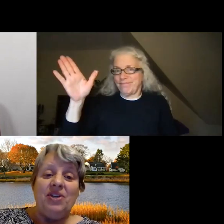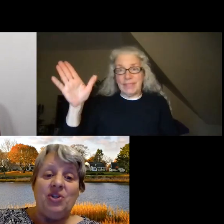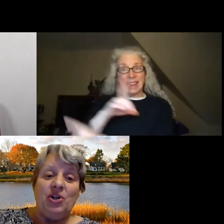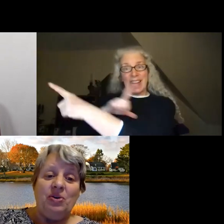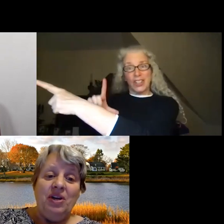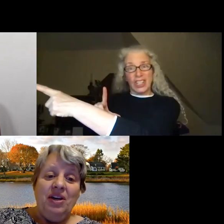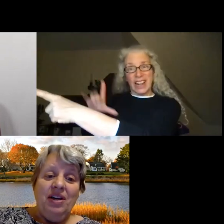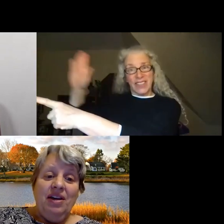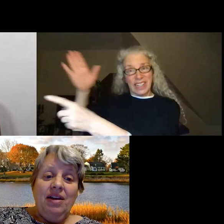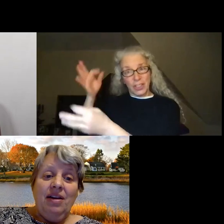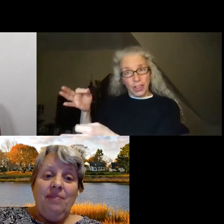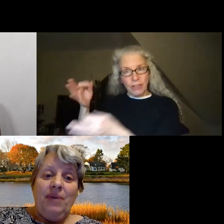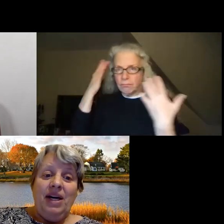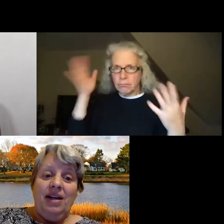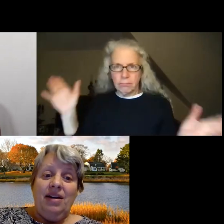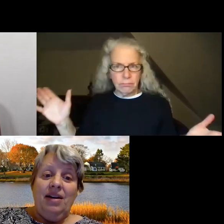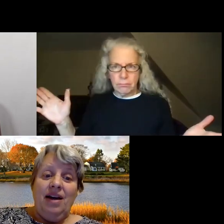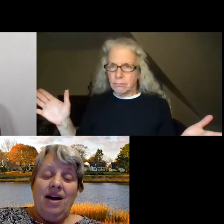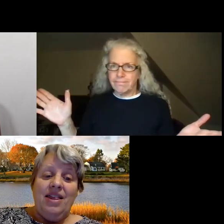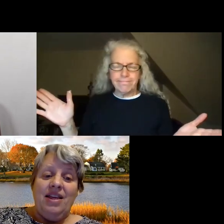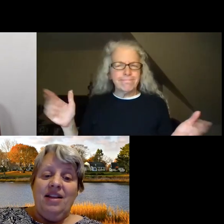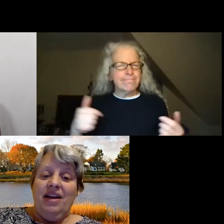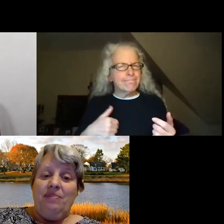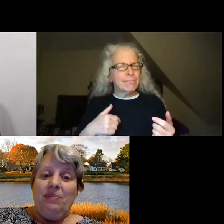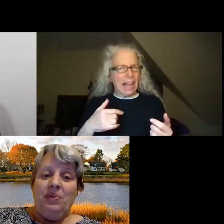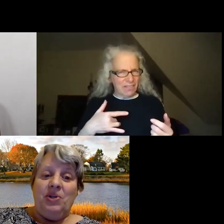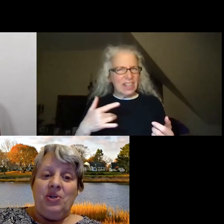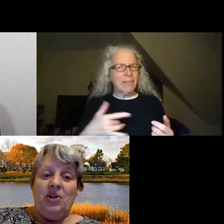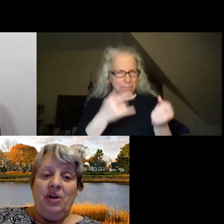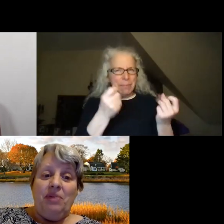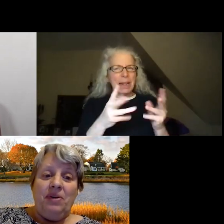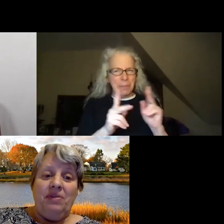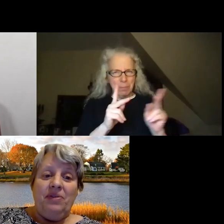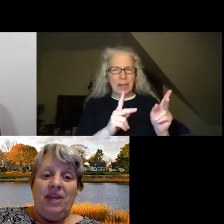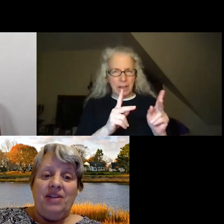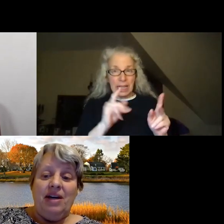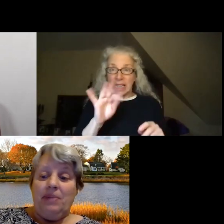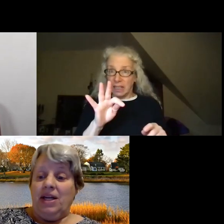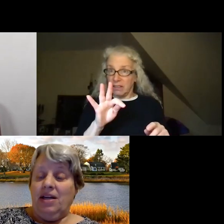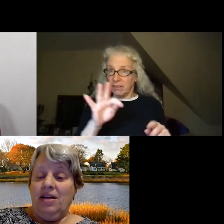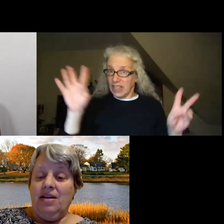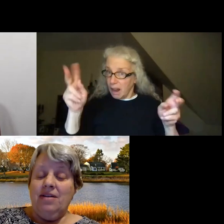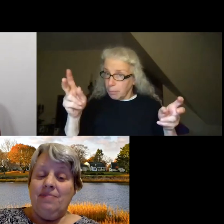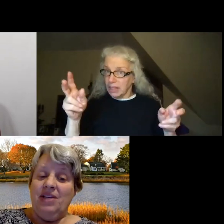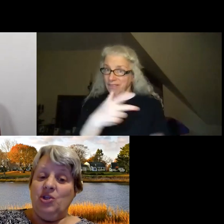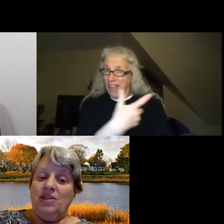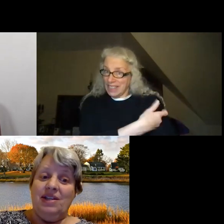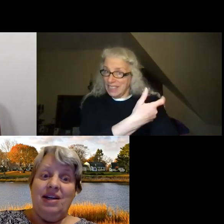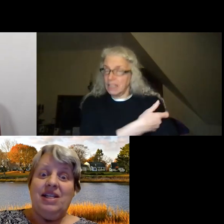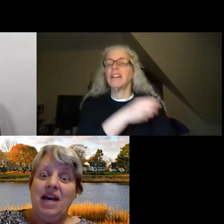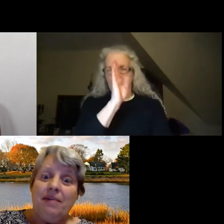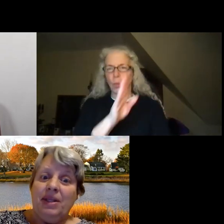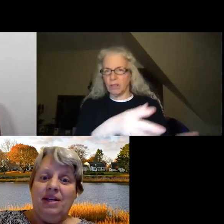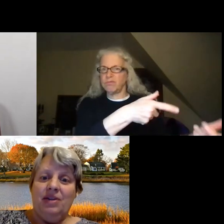legislative issue, but I think a lot of people would show up for that topic. It's just